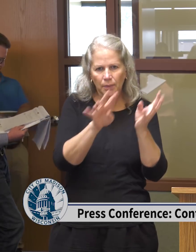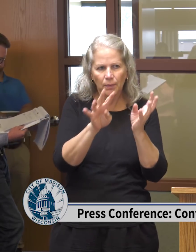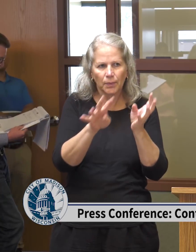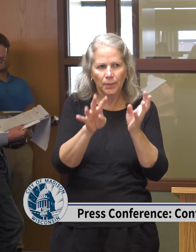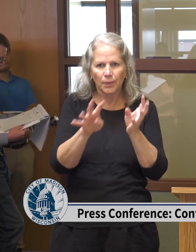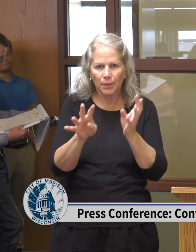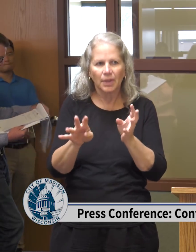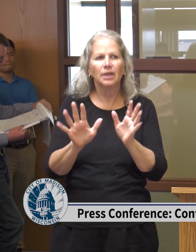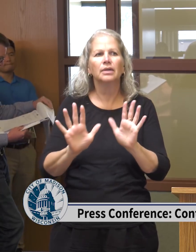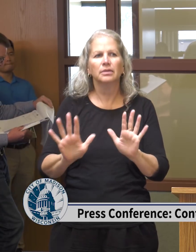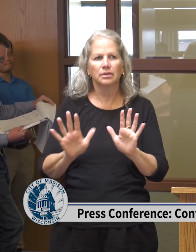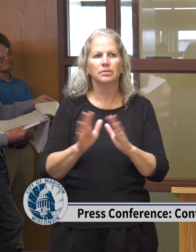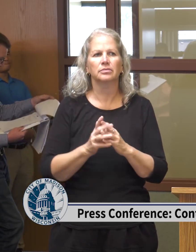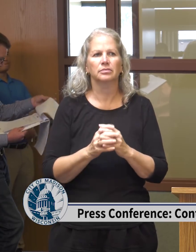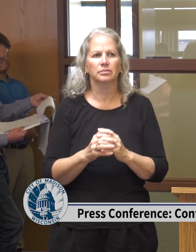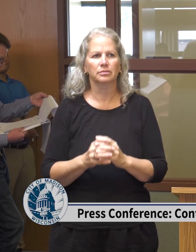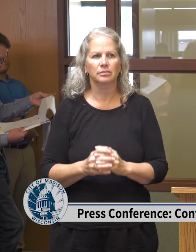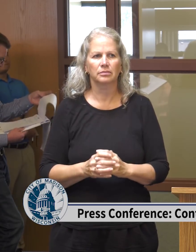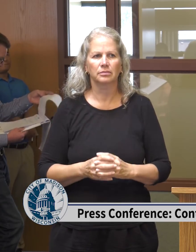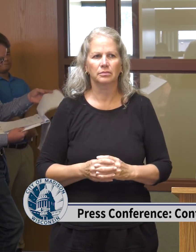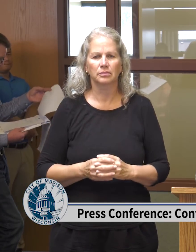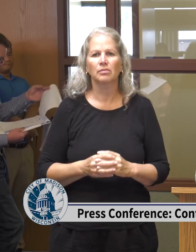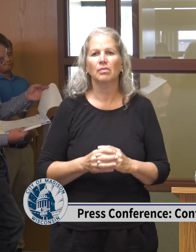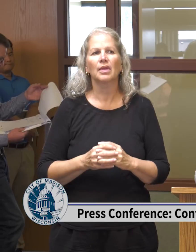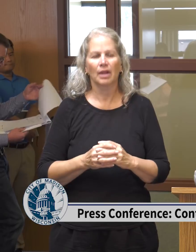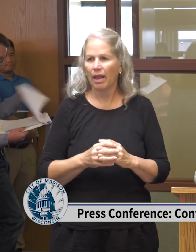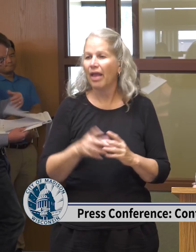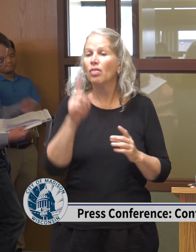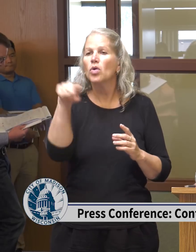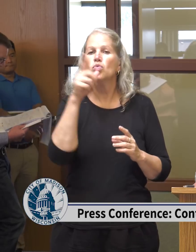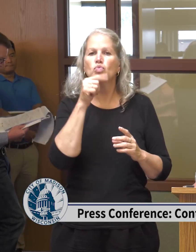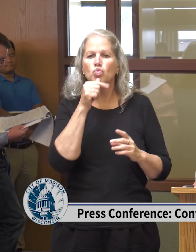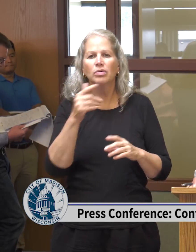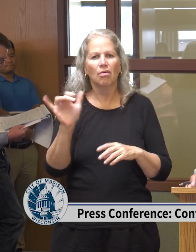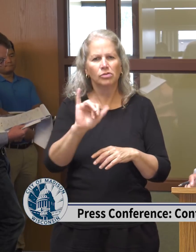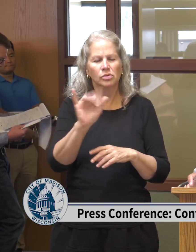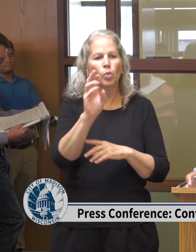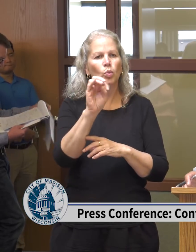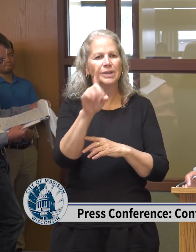Monona, which is facilitating the movement of those waters